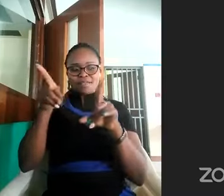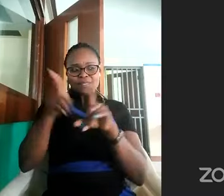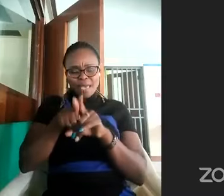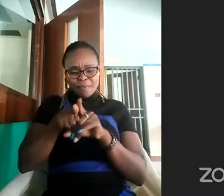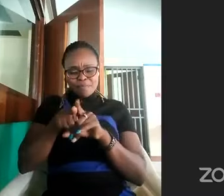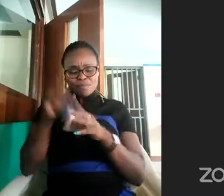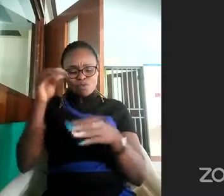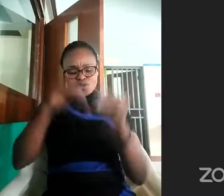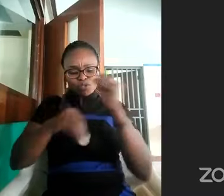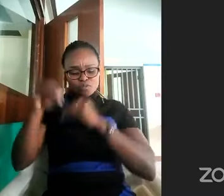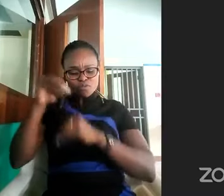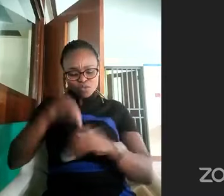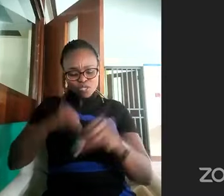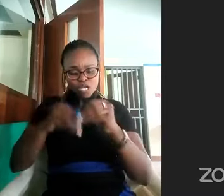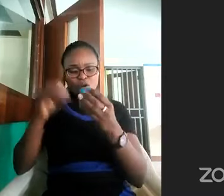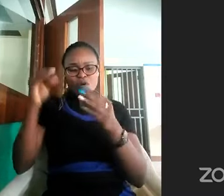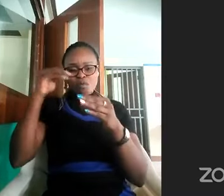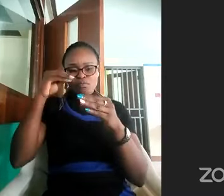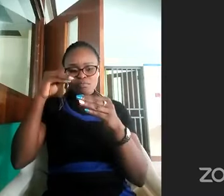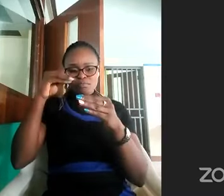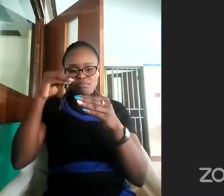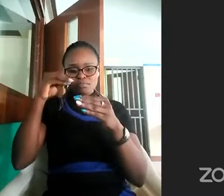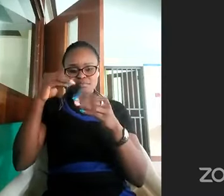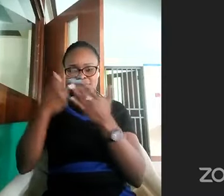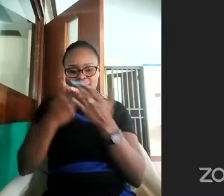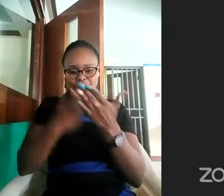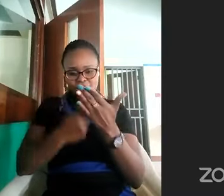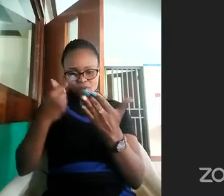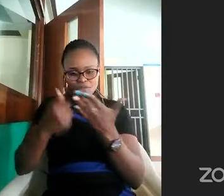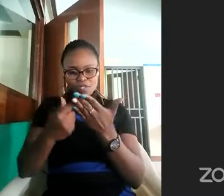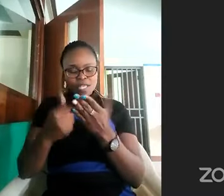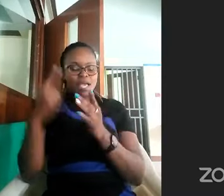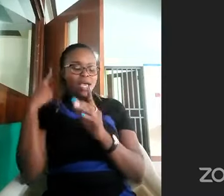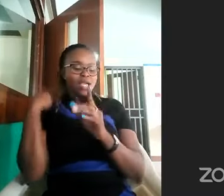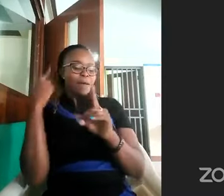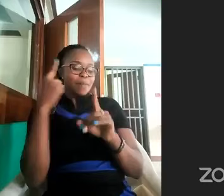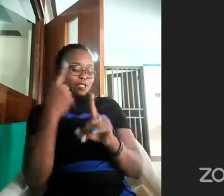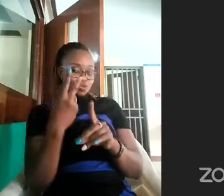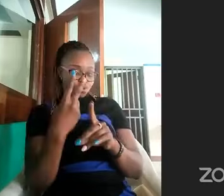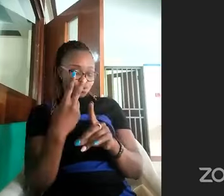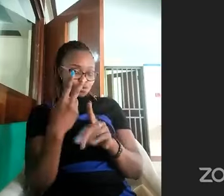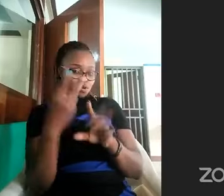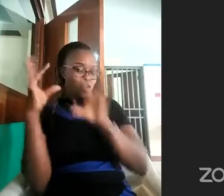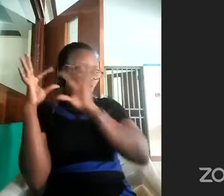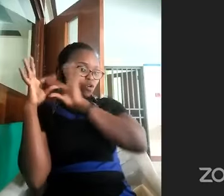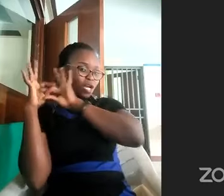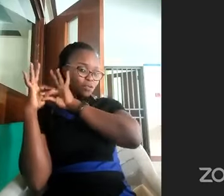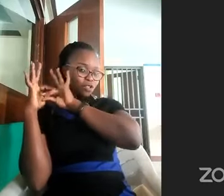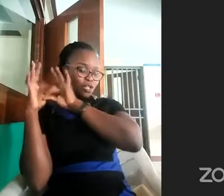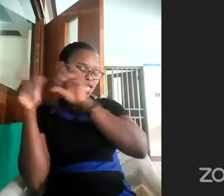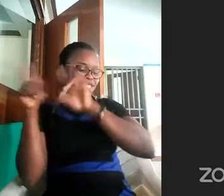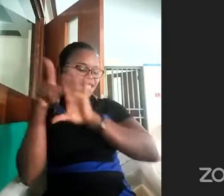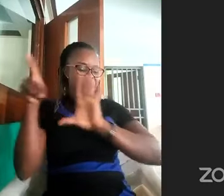Two, cultural shifts and understanding of ableism and negative narratives on power, disability,